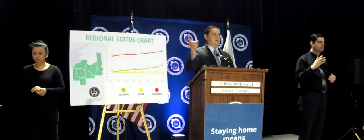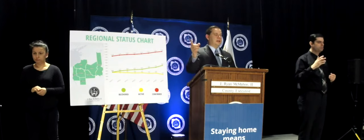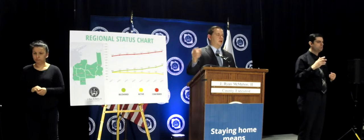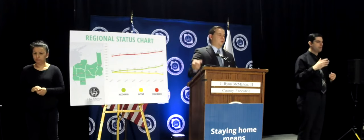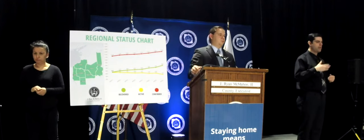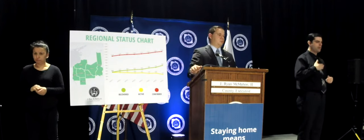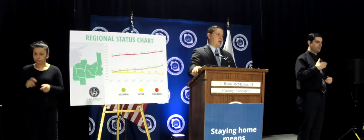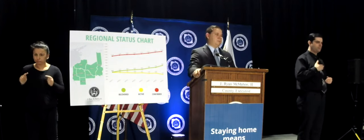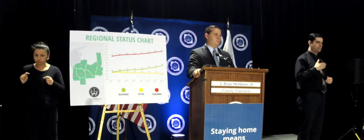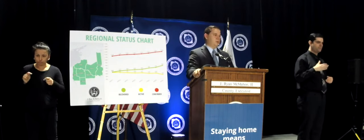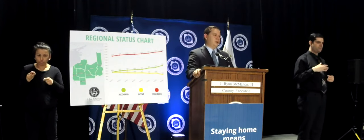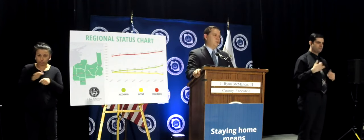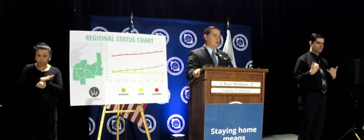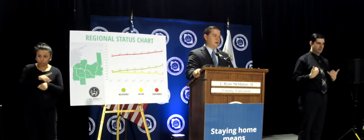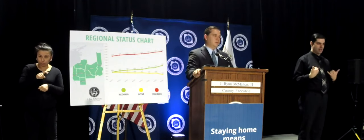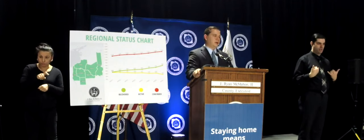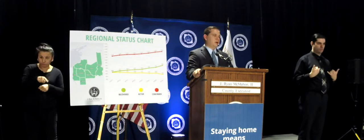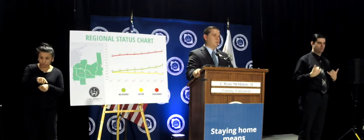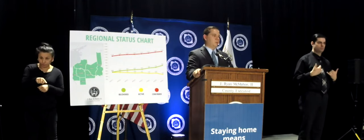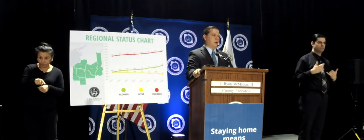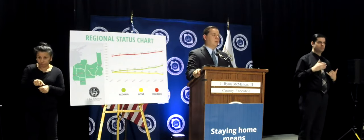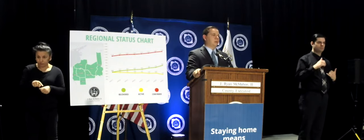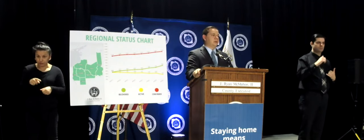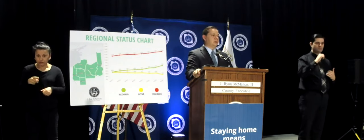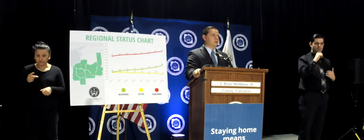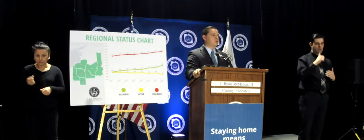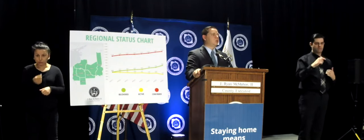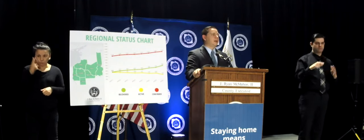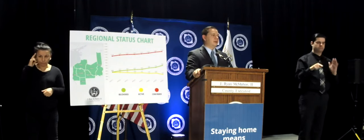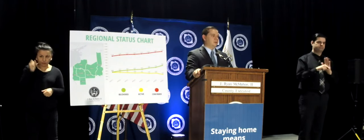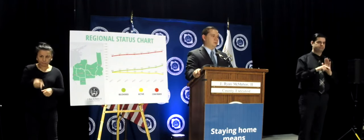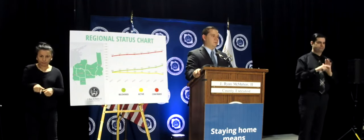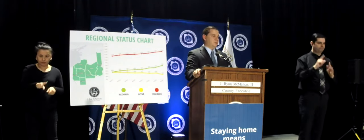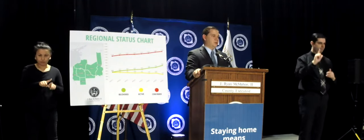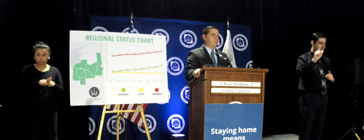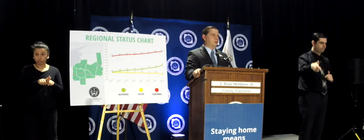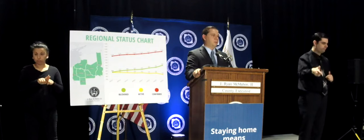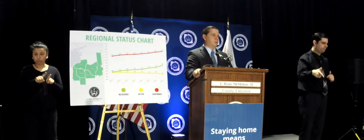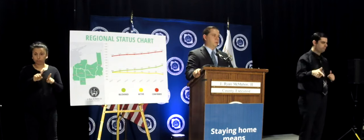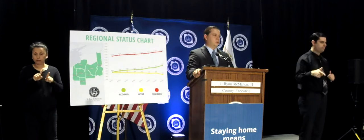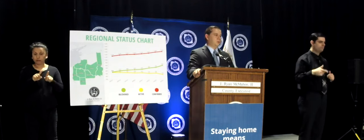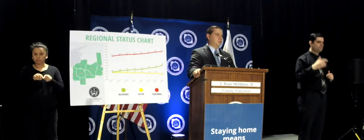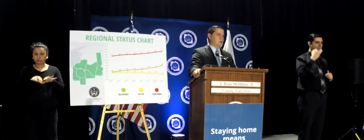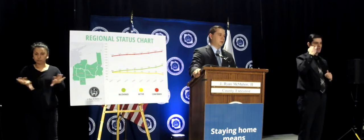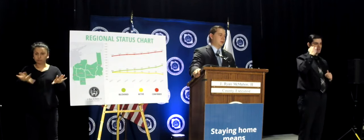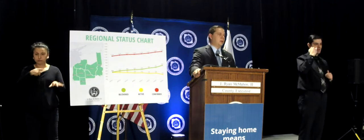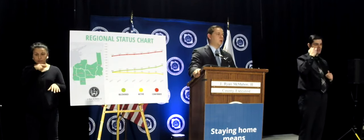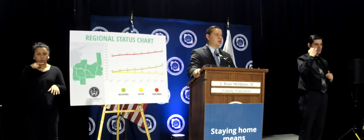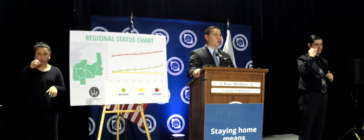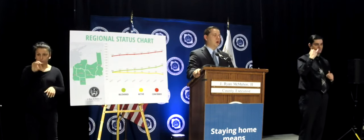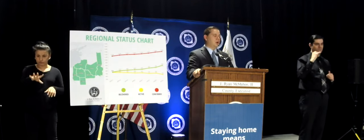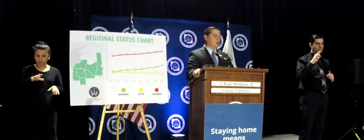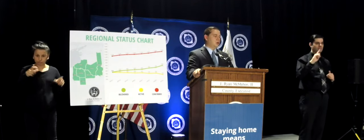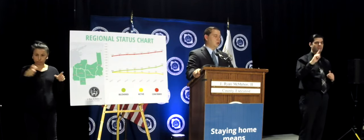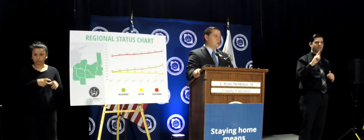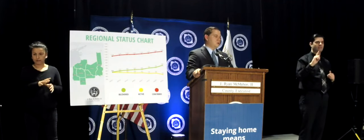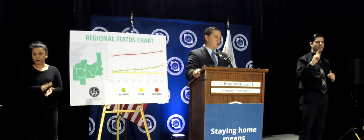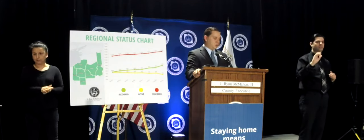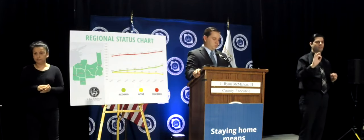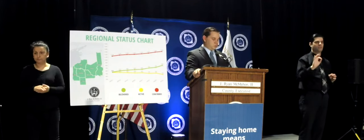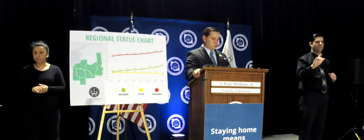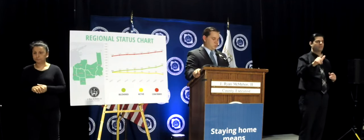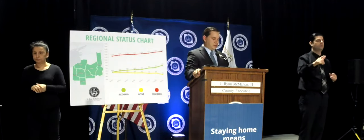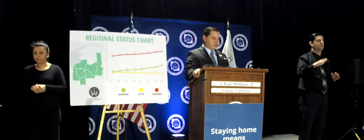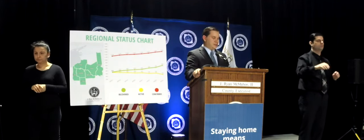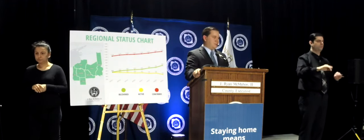would get them later, right? And we'd get them later, and probably too late for certain people, and they wouldn't do well.